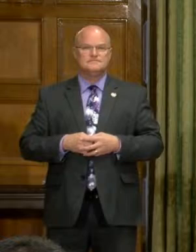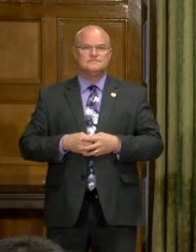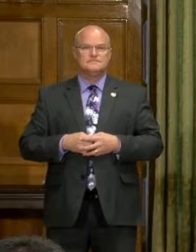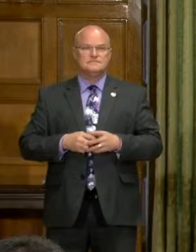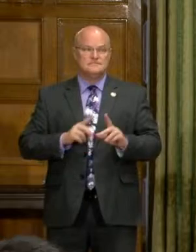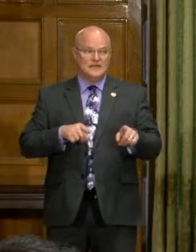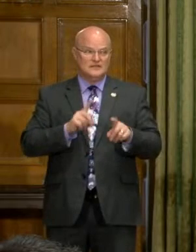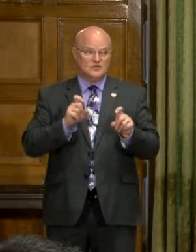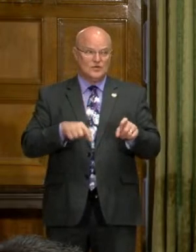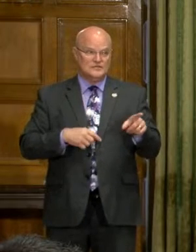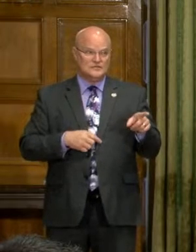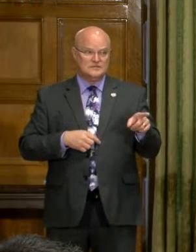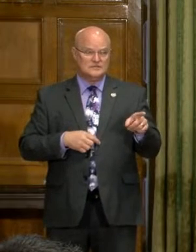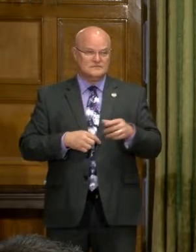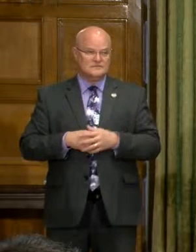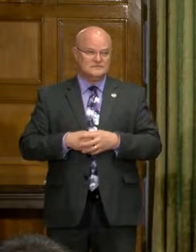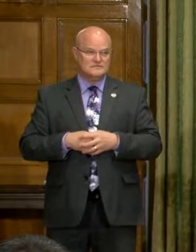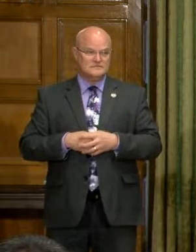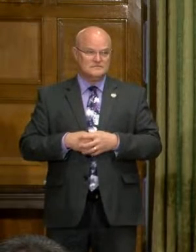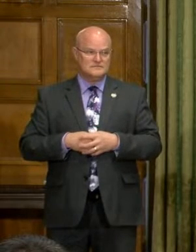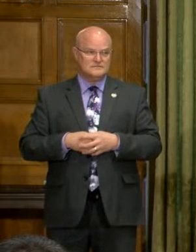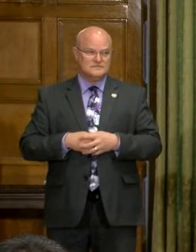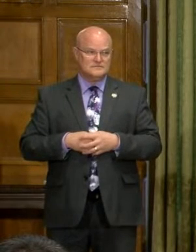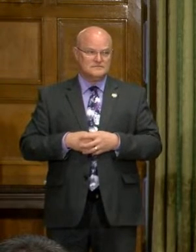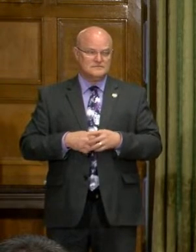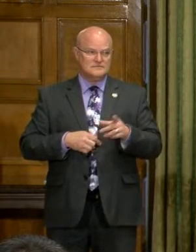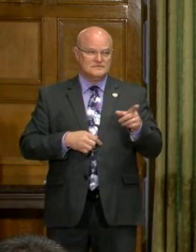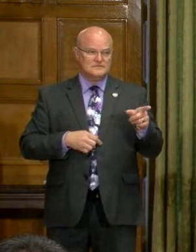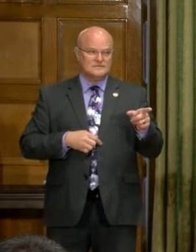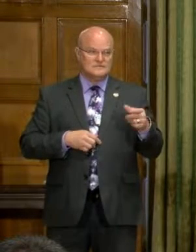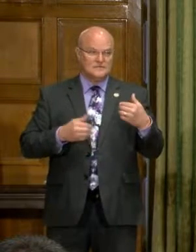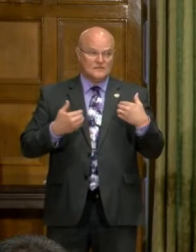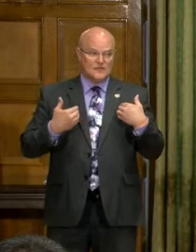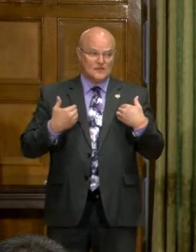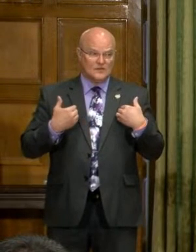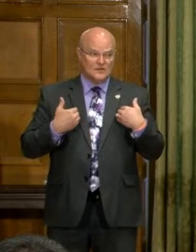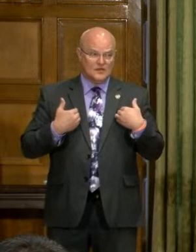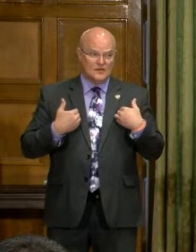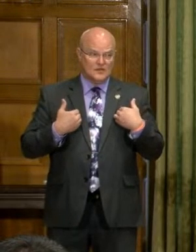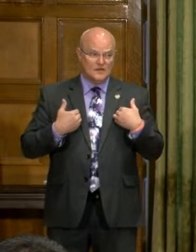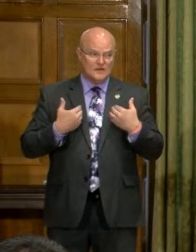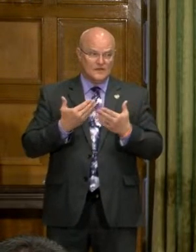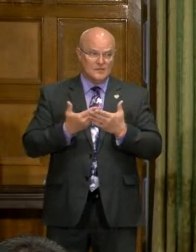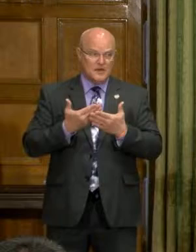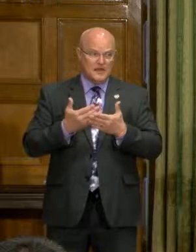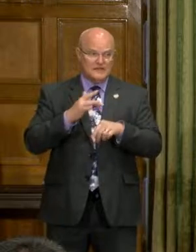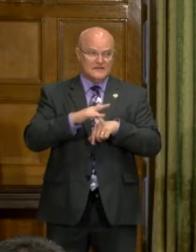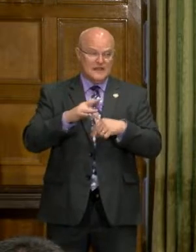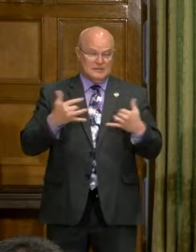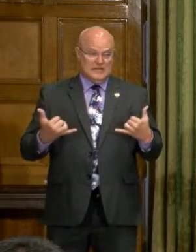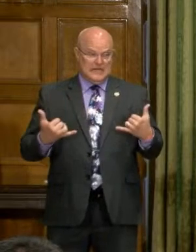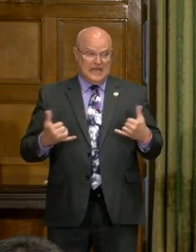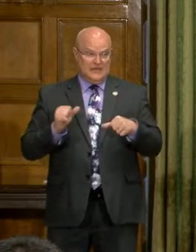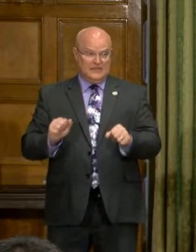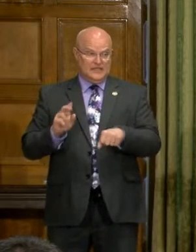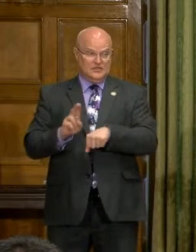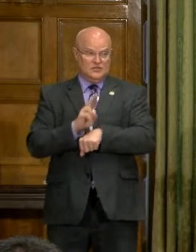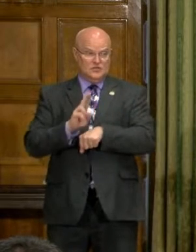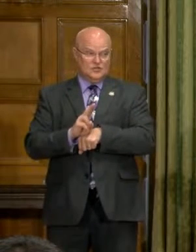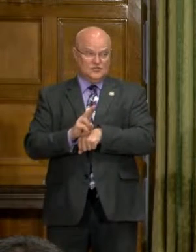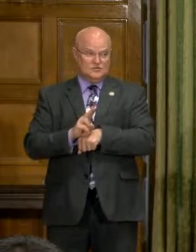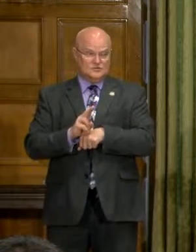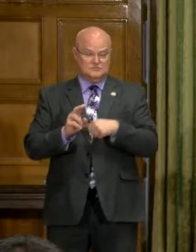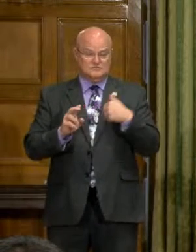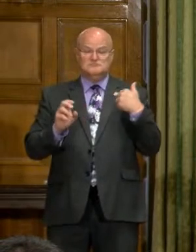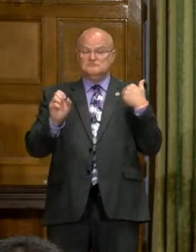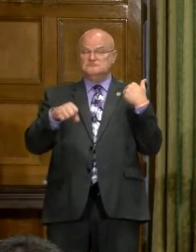Did I answer your question? Well, so do you have, is there money that's available now that you can use from the